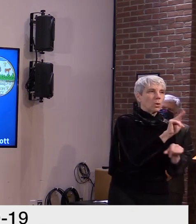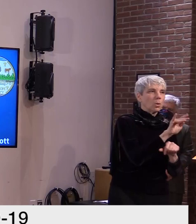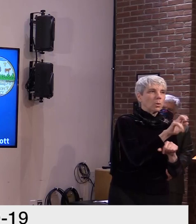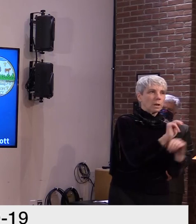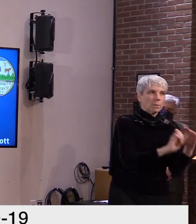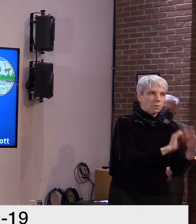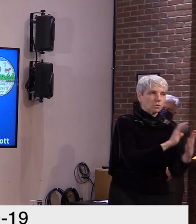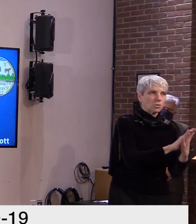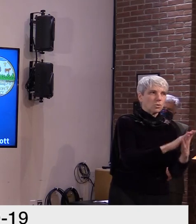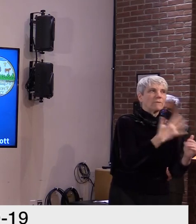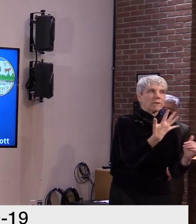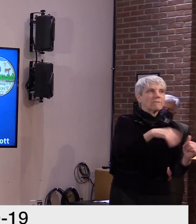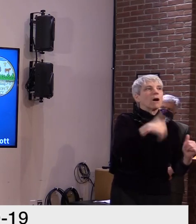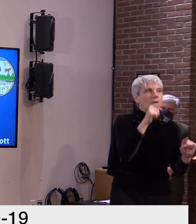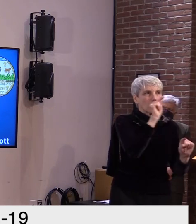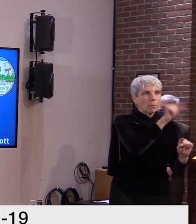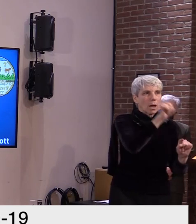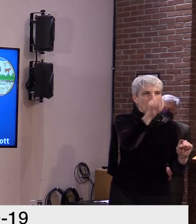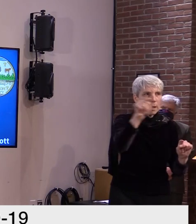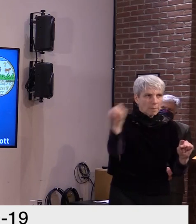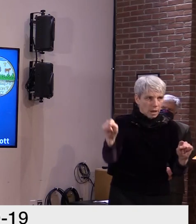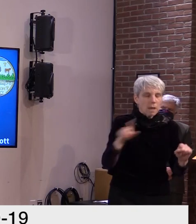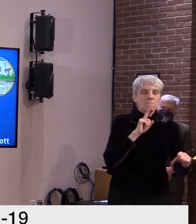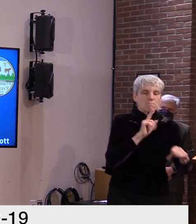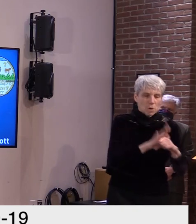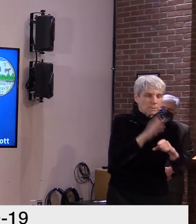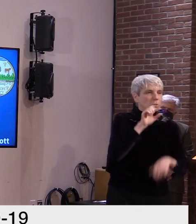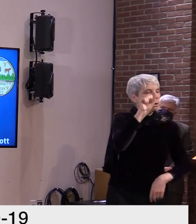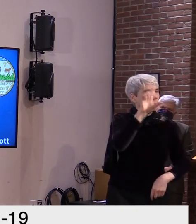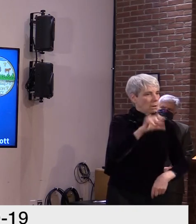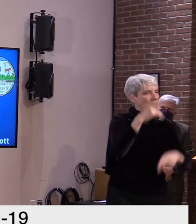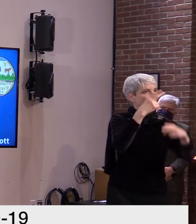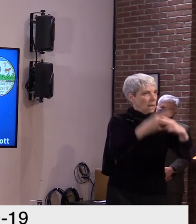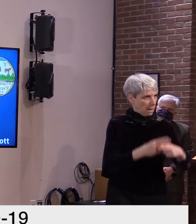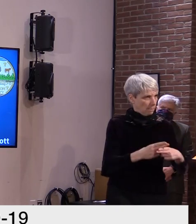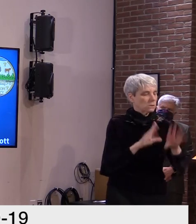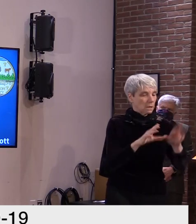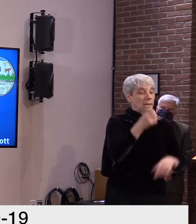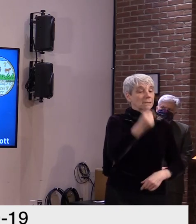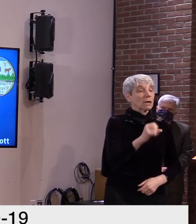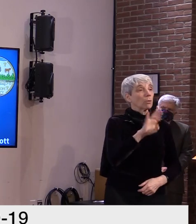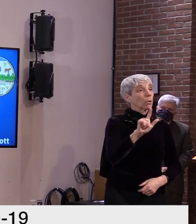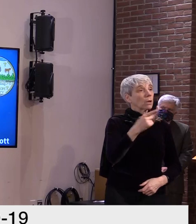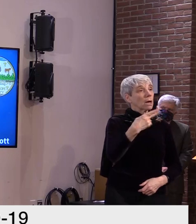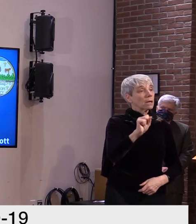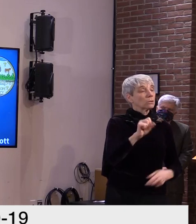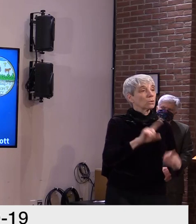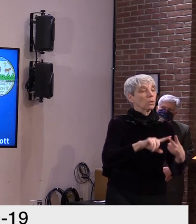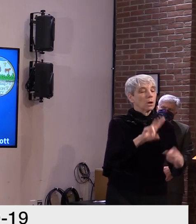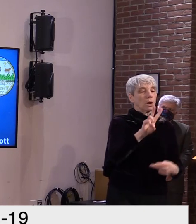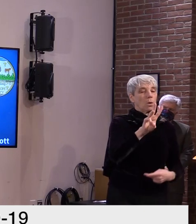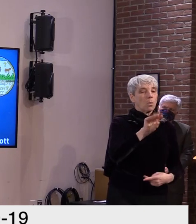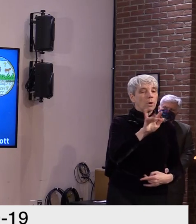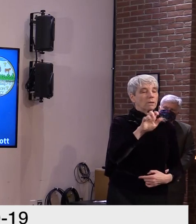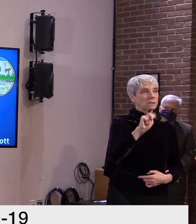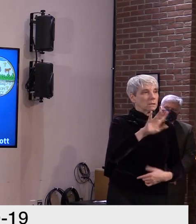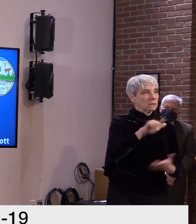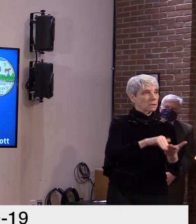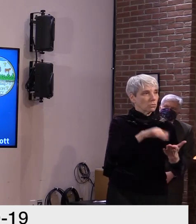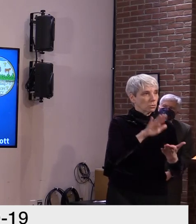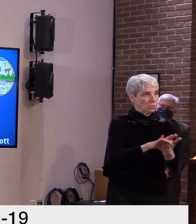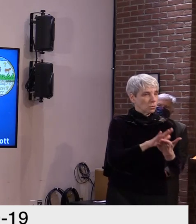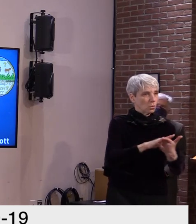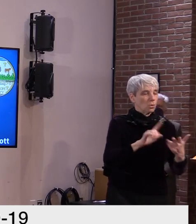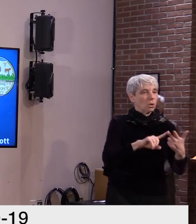We told you we'd report on which schools they were, and they were South Burlington High School, Williston Central School, Francis